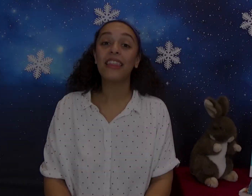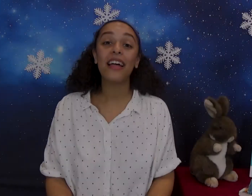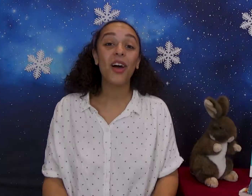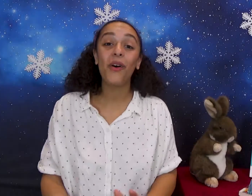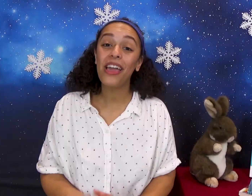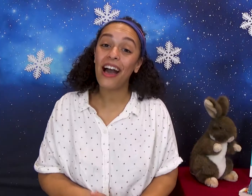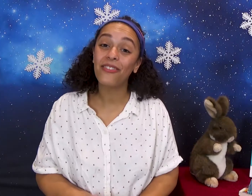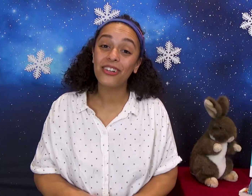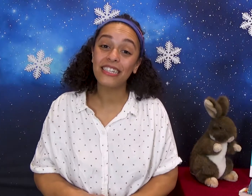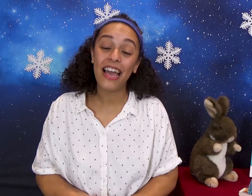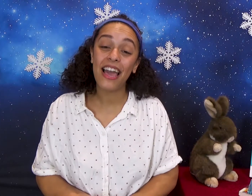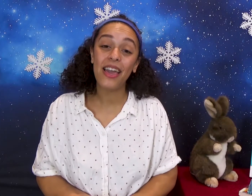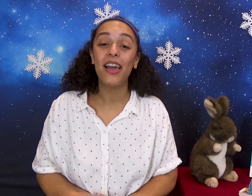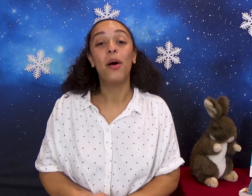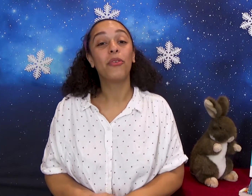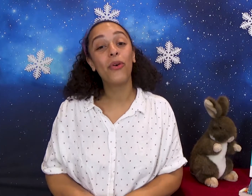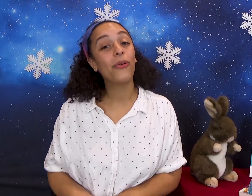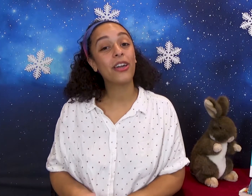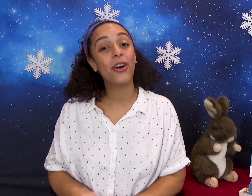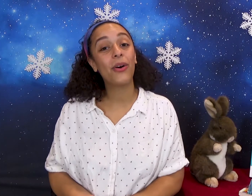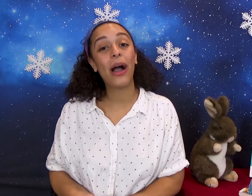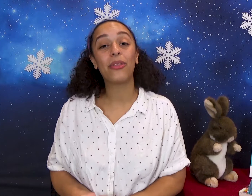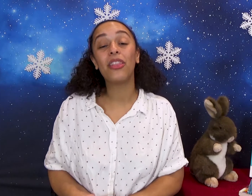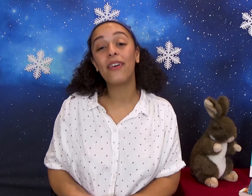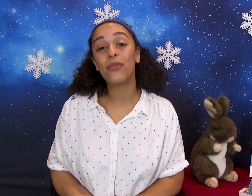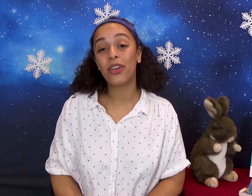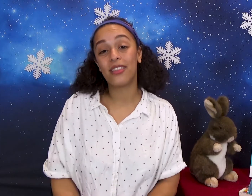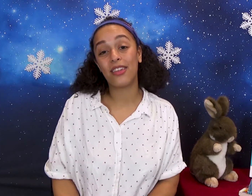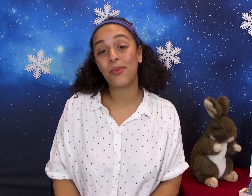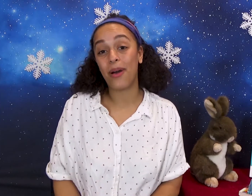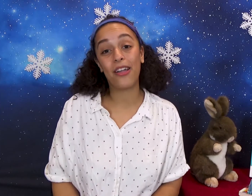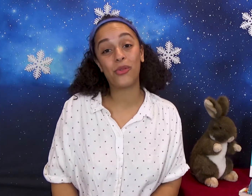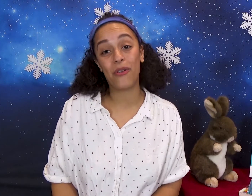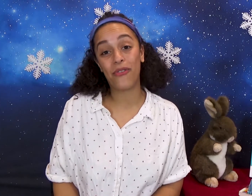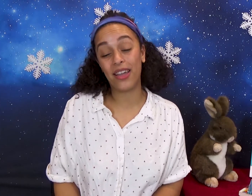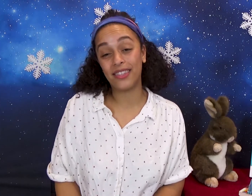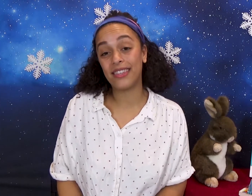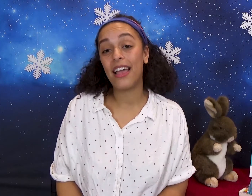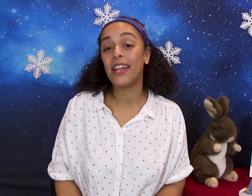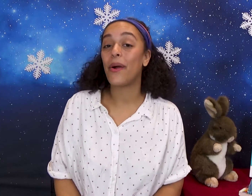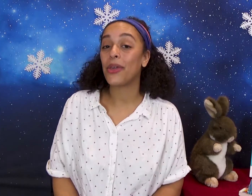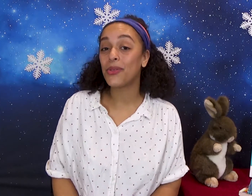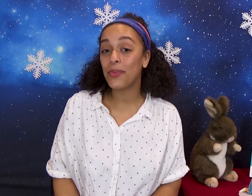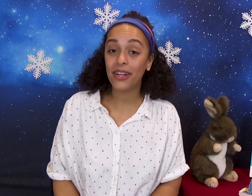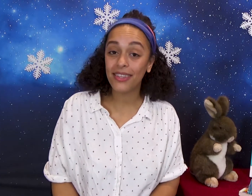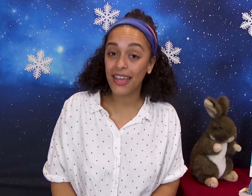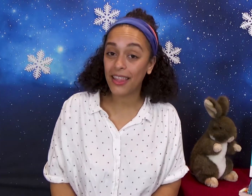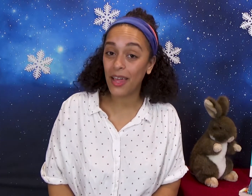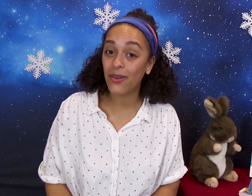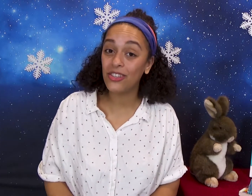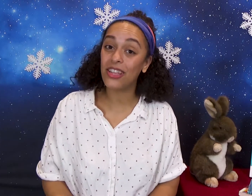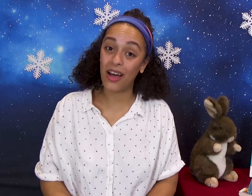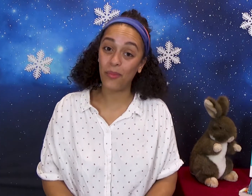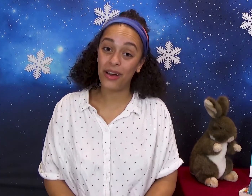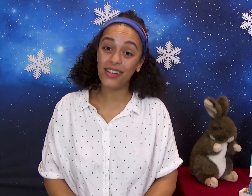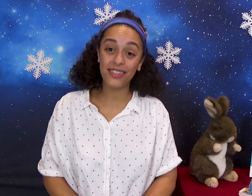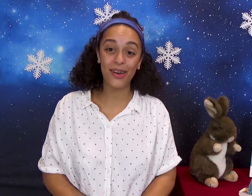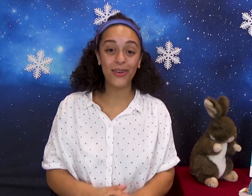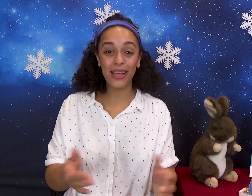That's all we have for today. Before we go, I would love if we could sing goodbye to our friends. Now, I use American Sign Language to help us so let